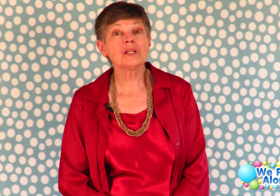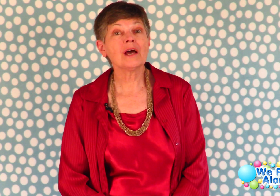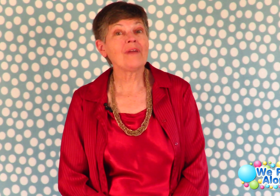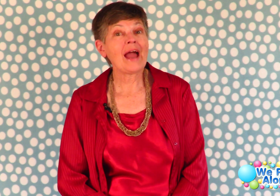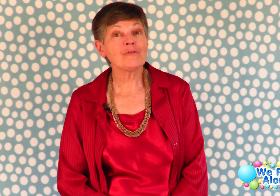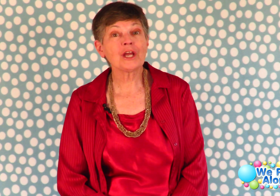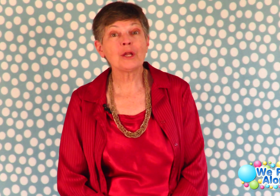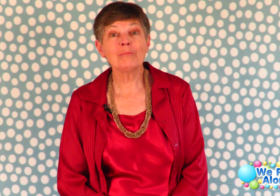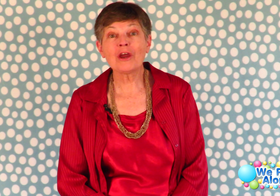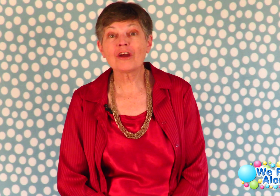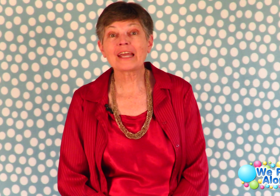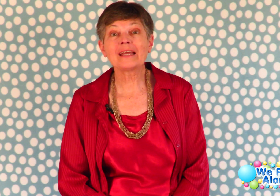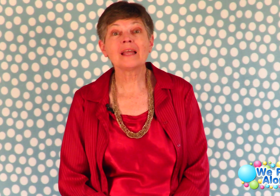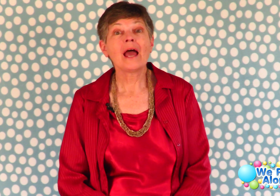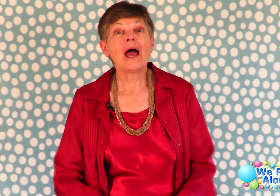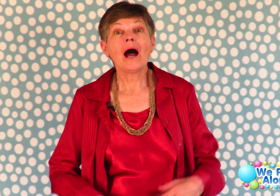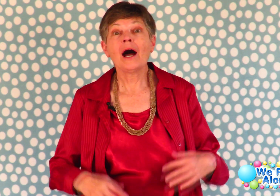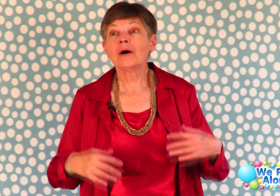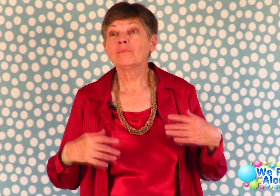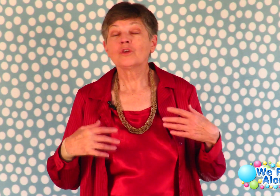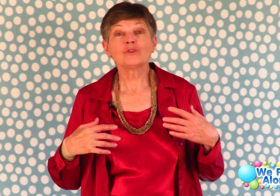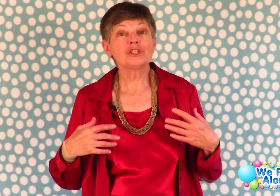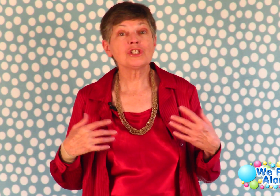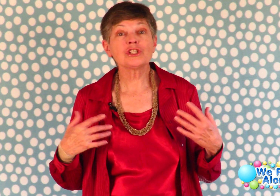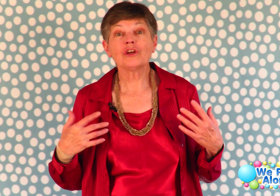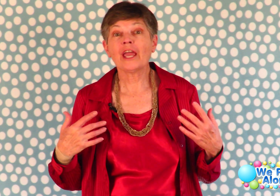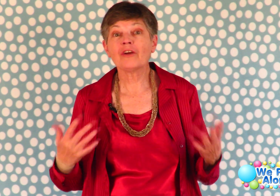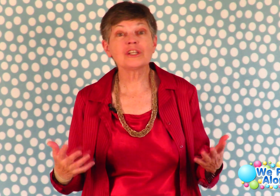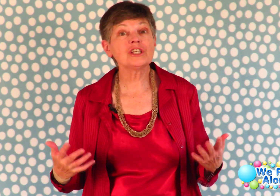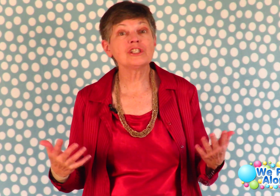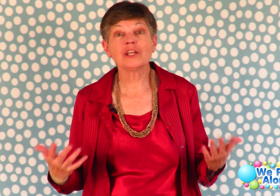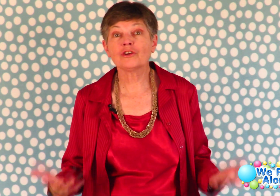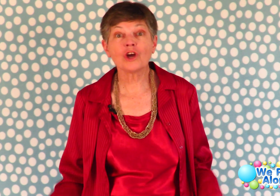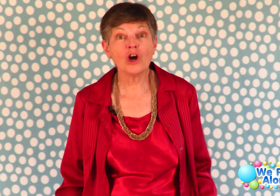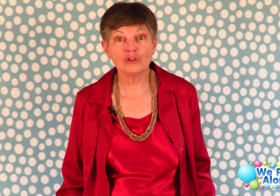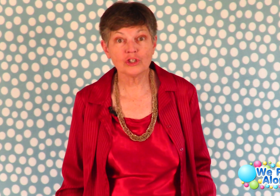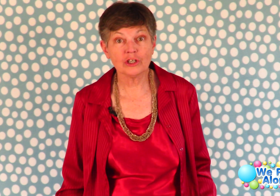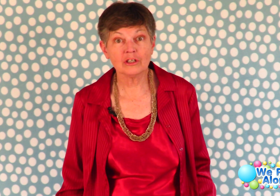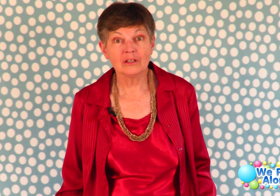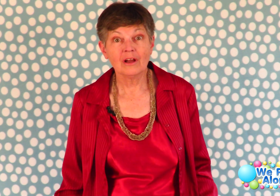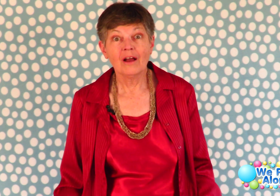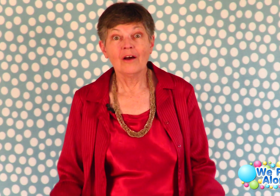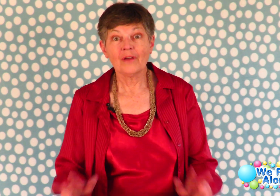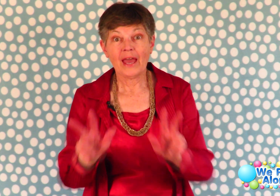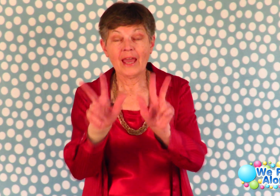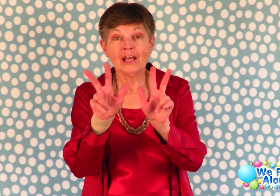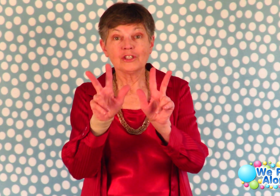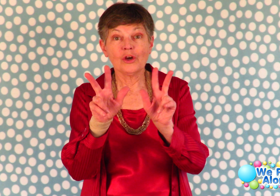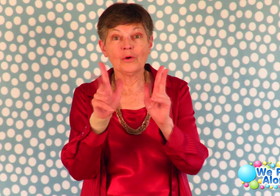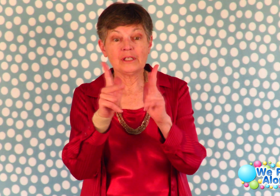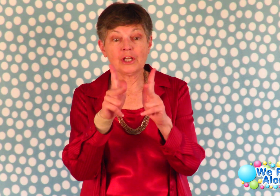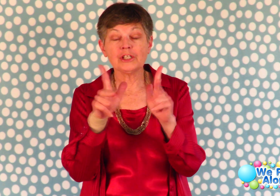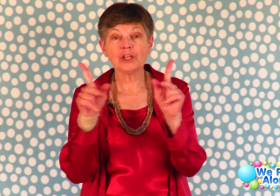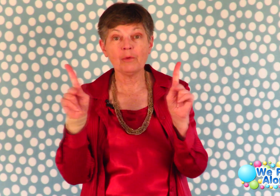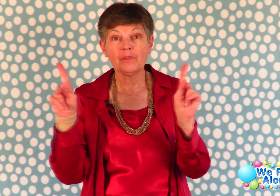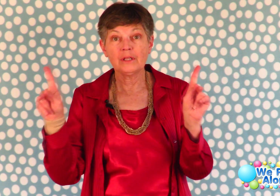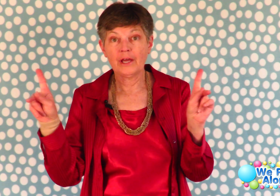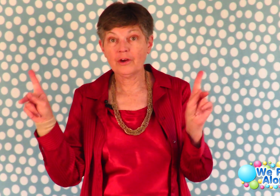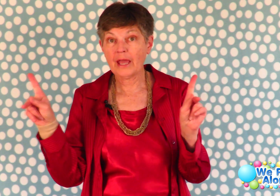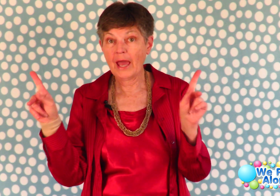of African American traditional heritage and their culture. Okay, so it's going to start with the letter K.